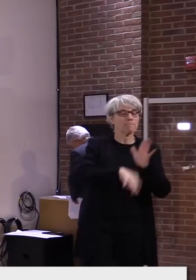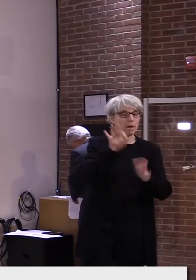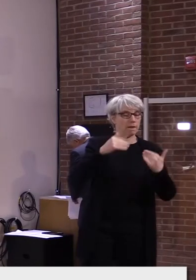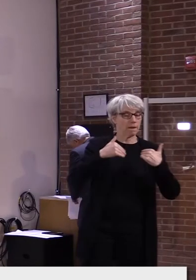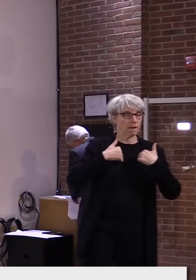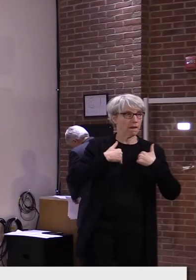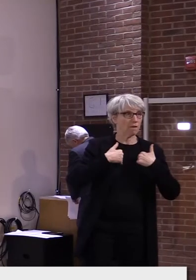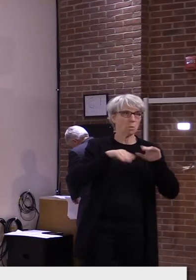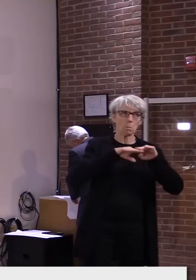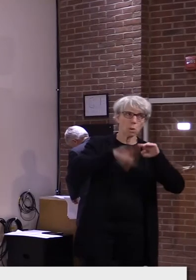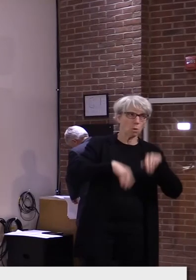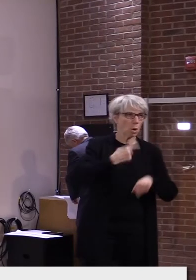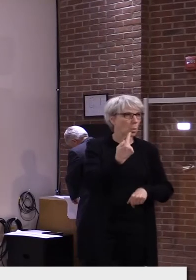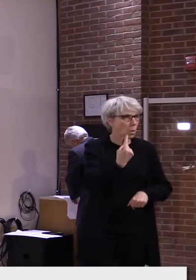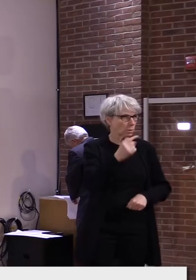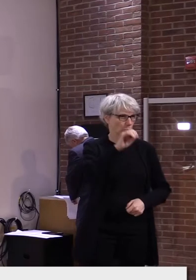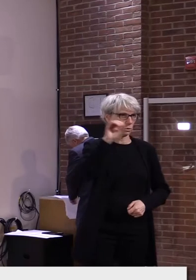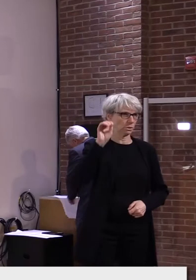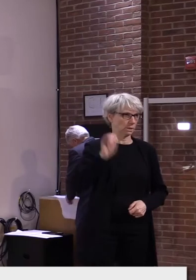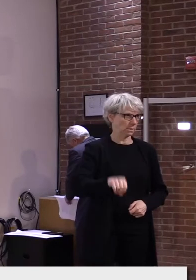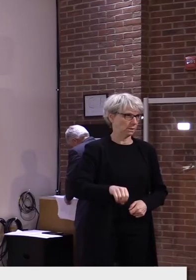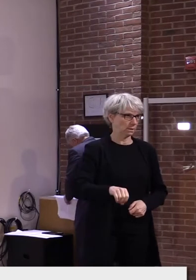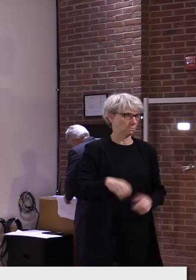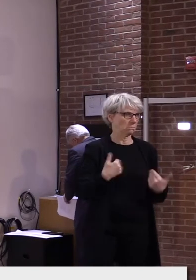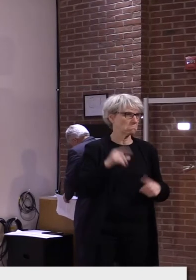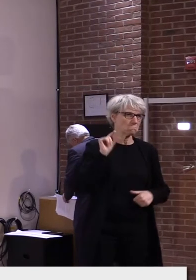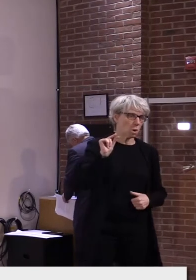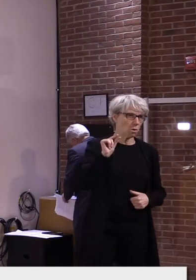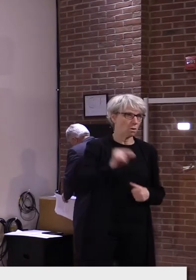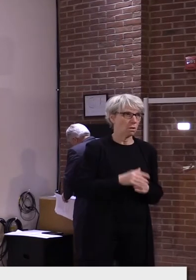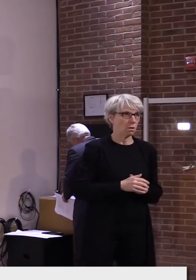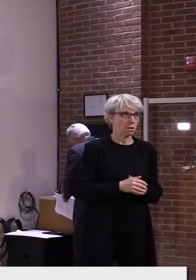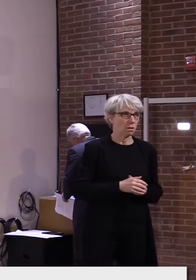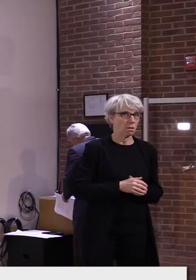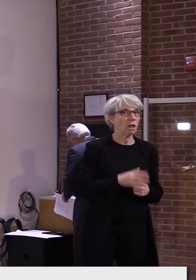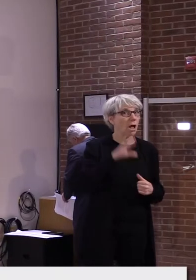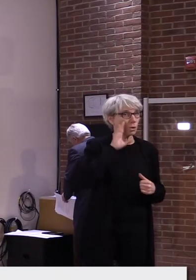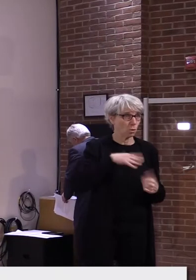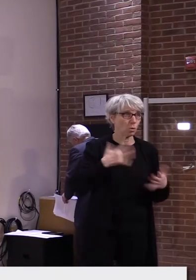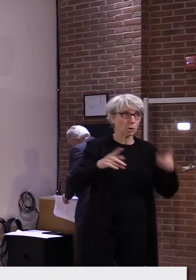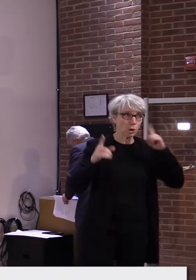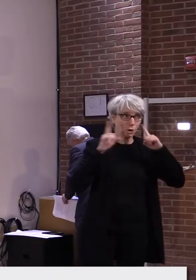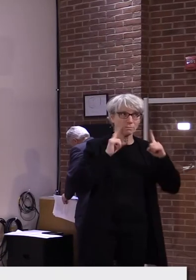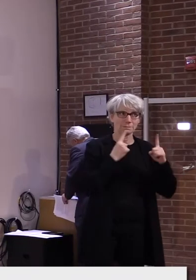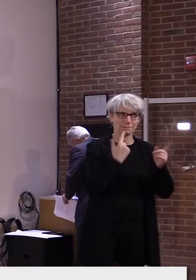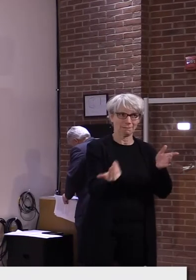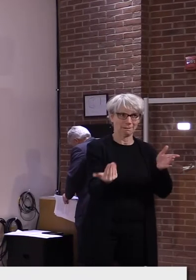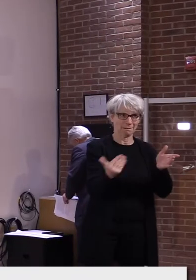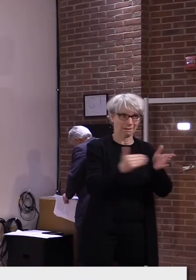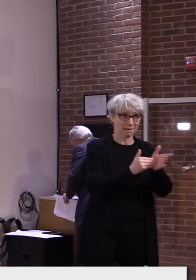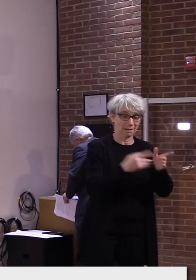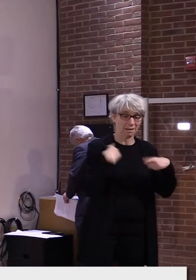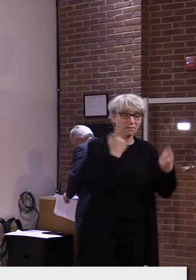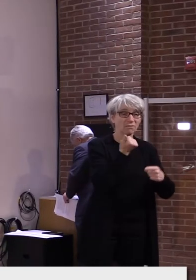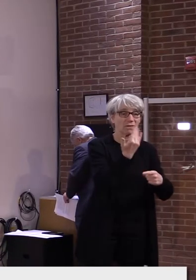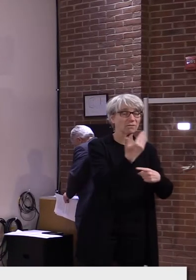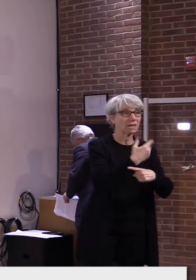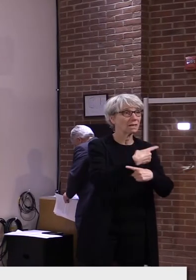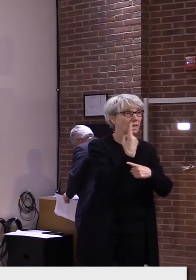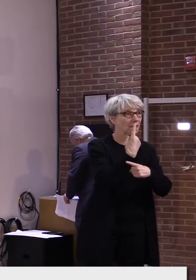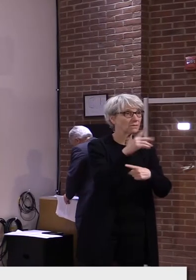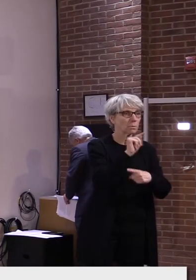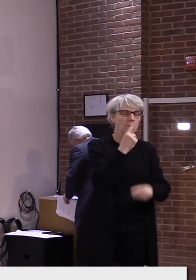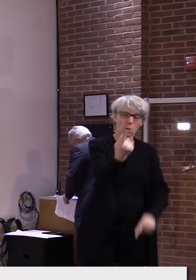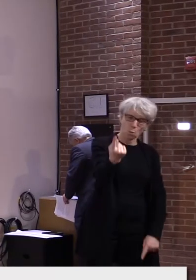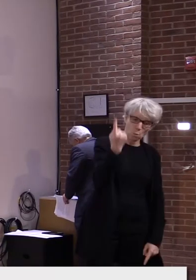heard, but I will repeat, Vermont is the only state to not have recorded a death in the past 15 days, something